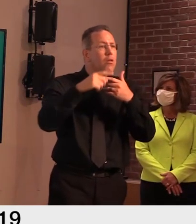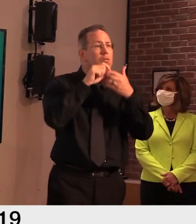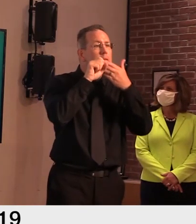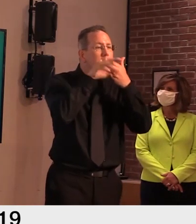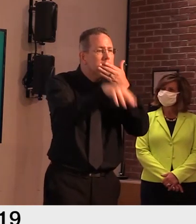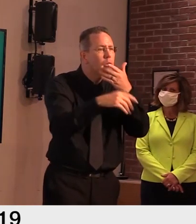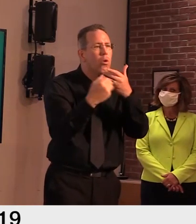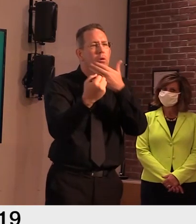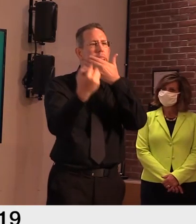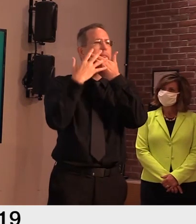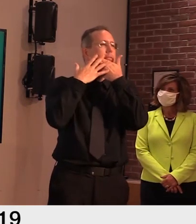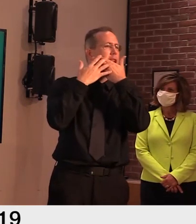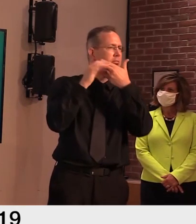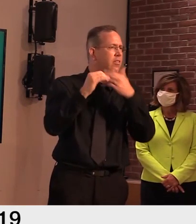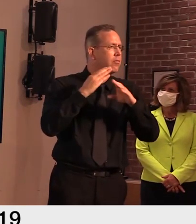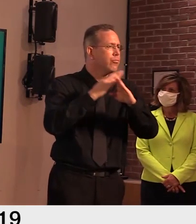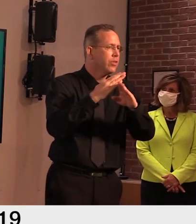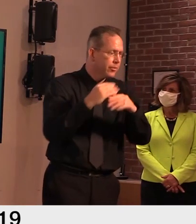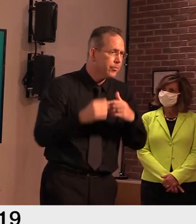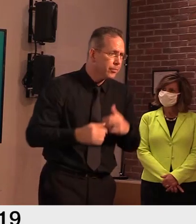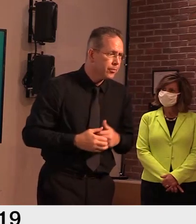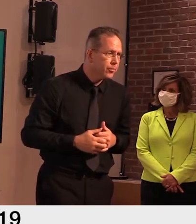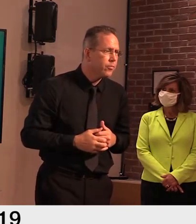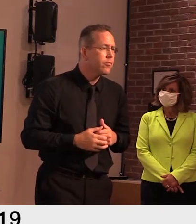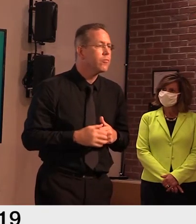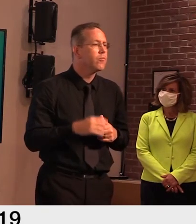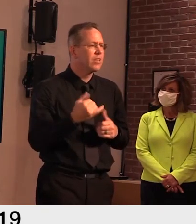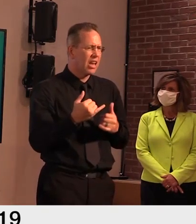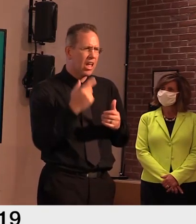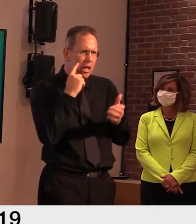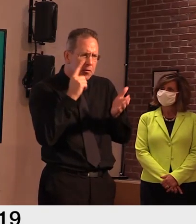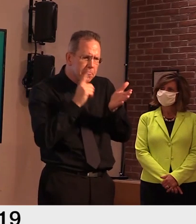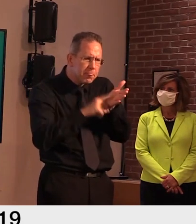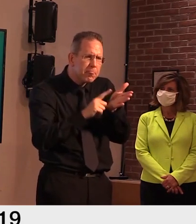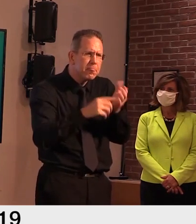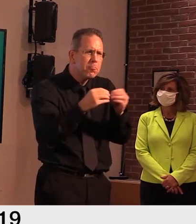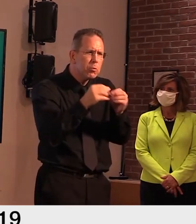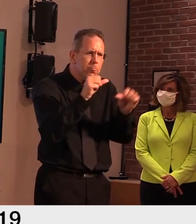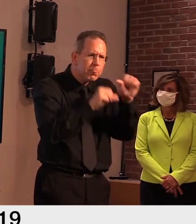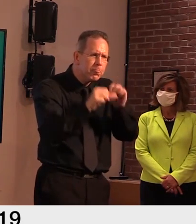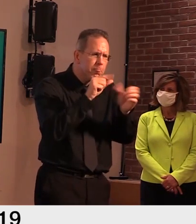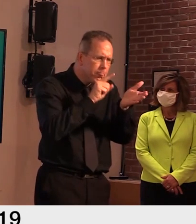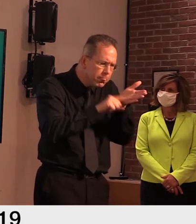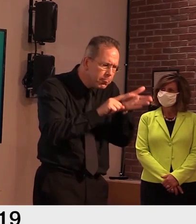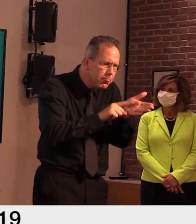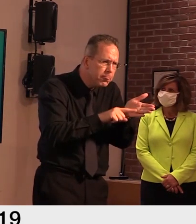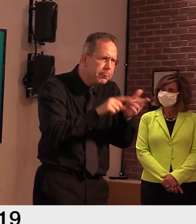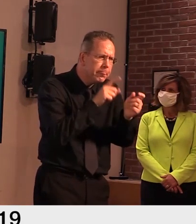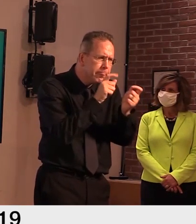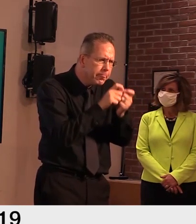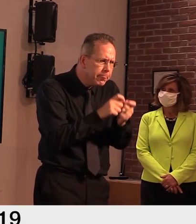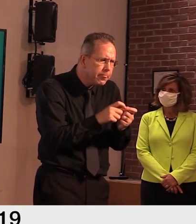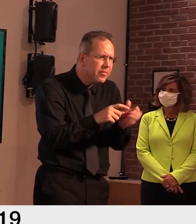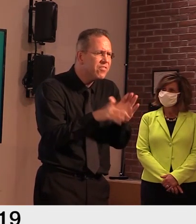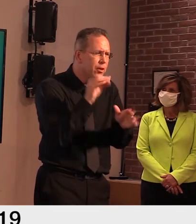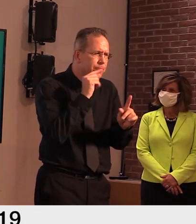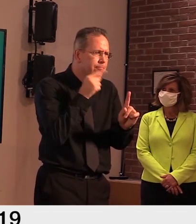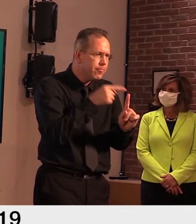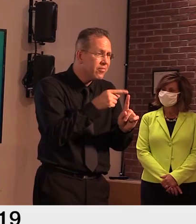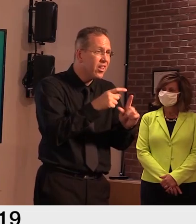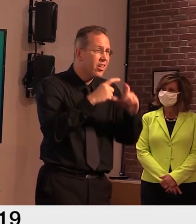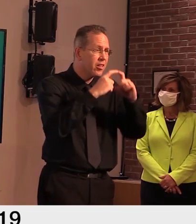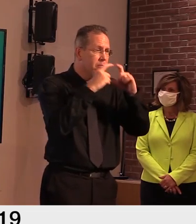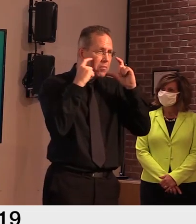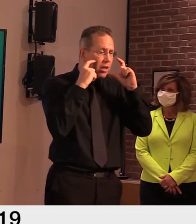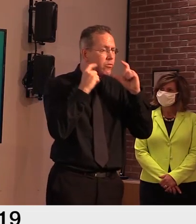larger droplets, we are protecting our fellow mankind when we wear a mask, because those droplets aren't getting through the